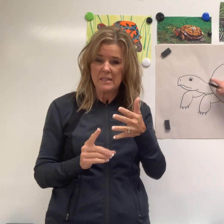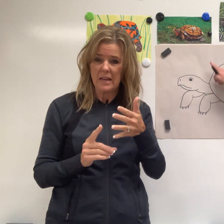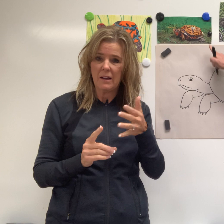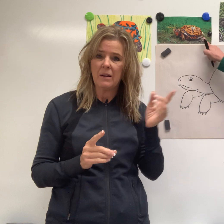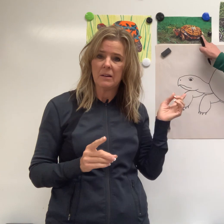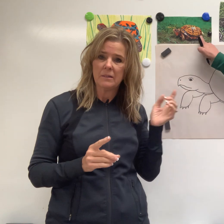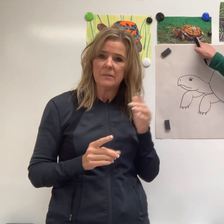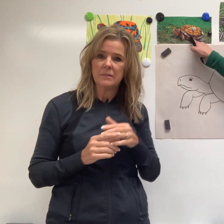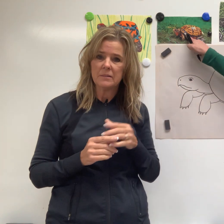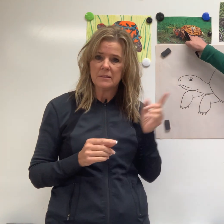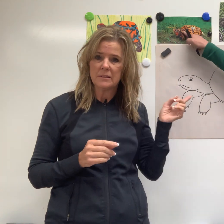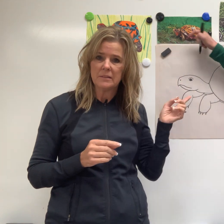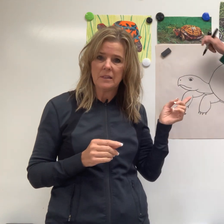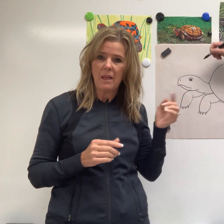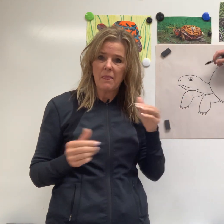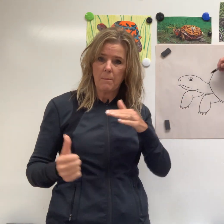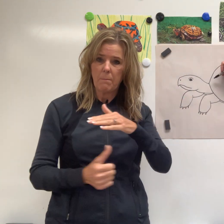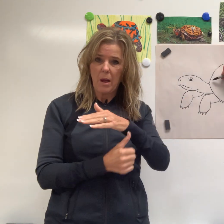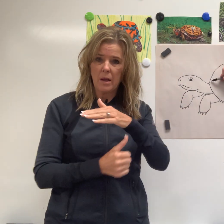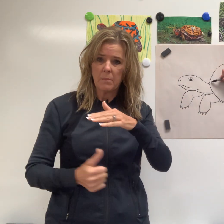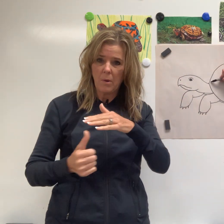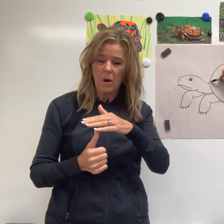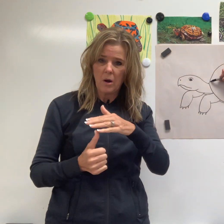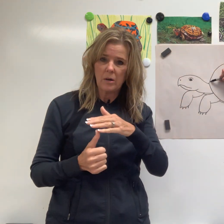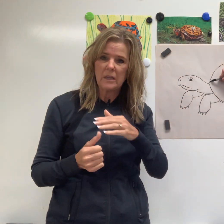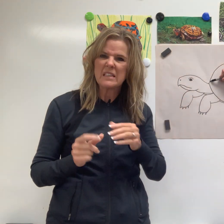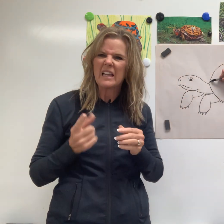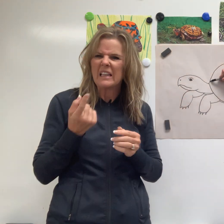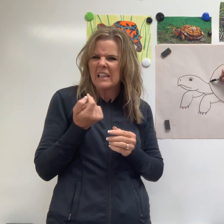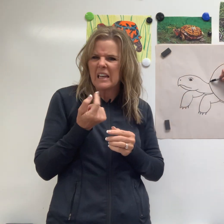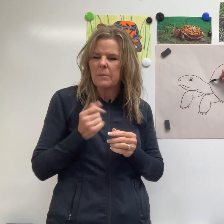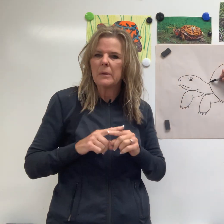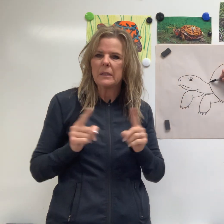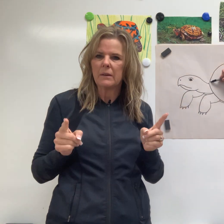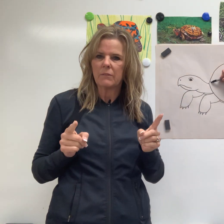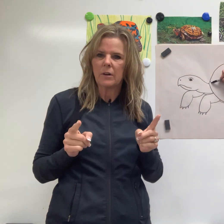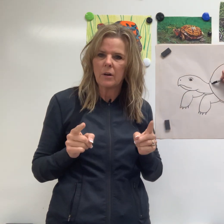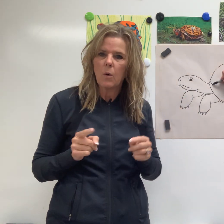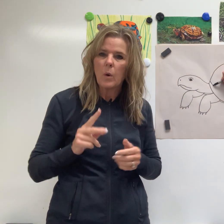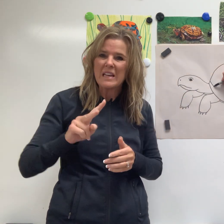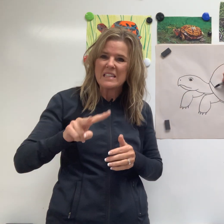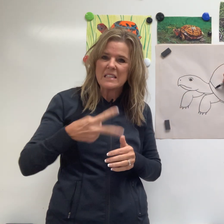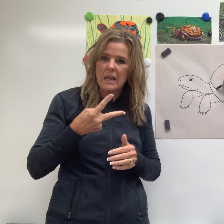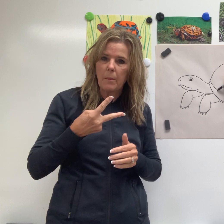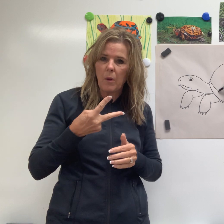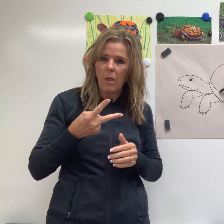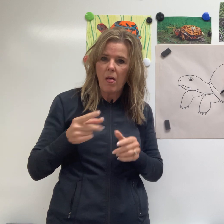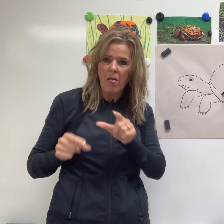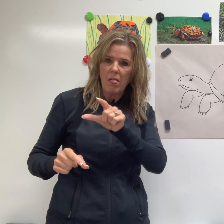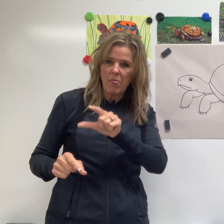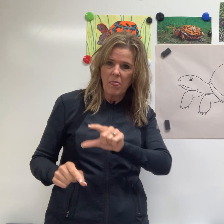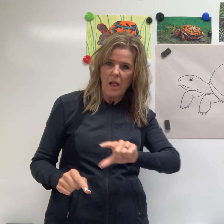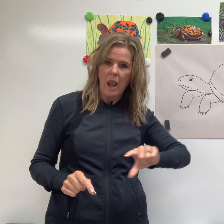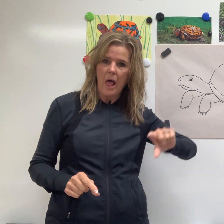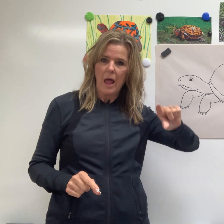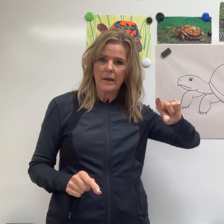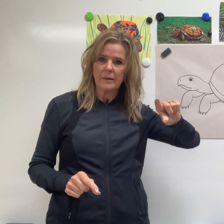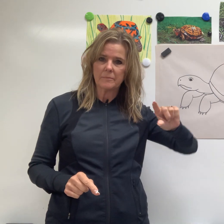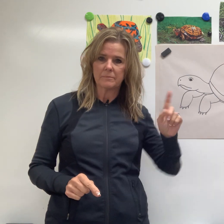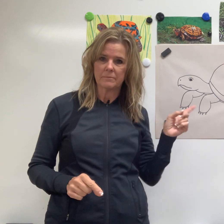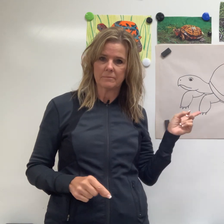of his shell, the design is just a little bit different. So watch, we're gonna double that line on the